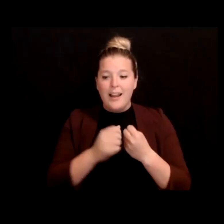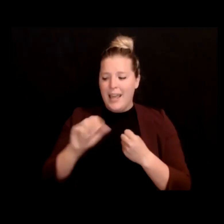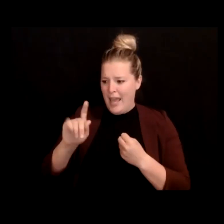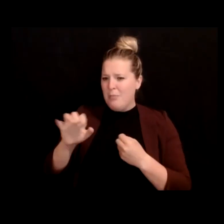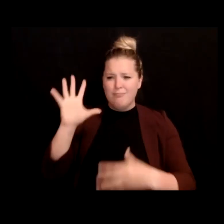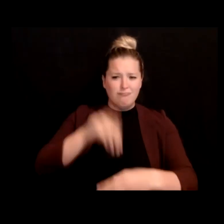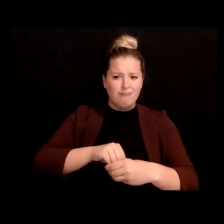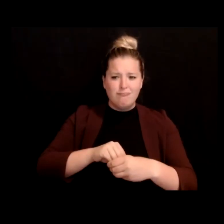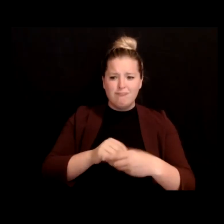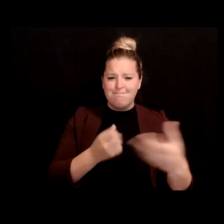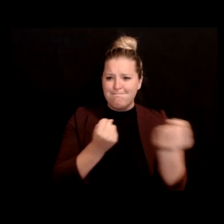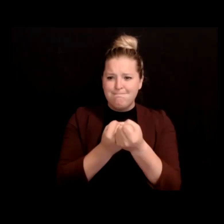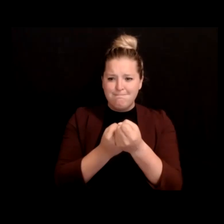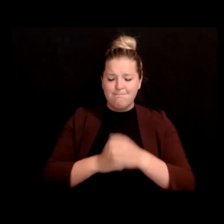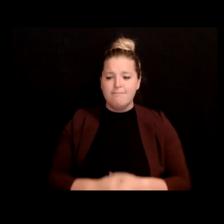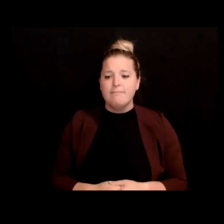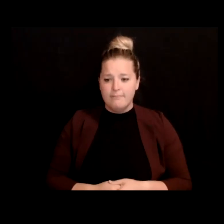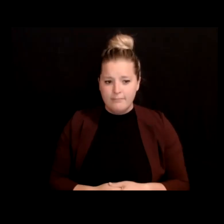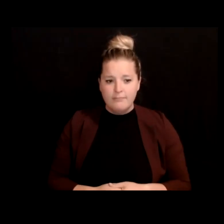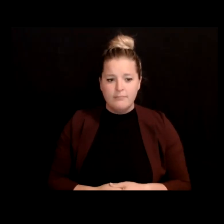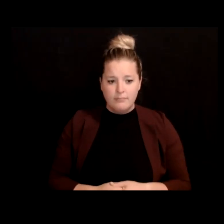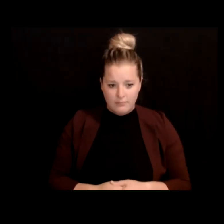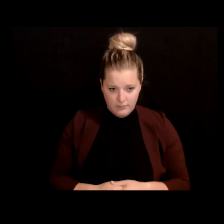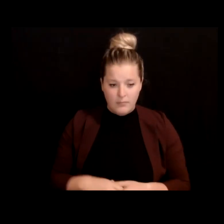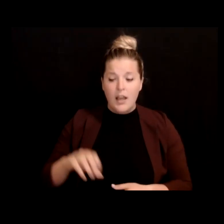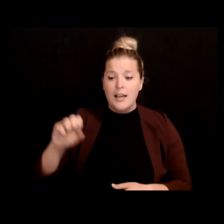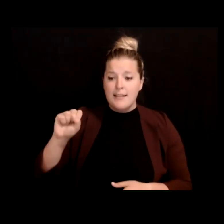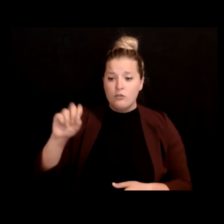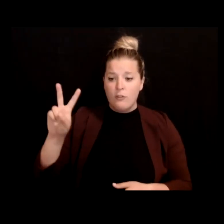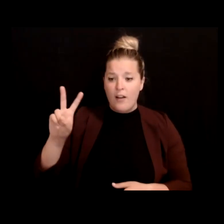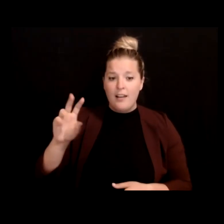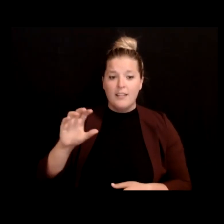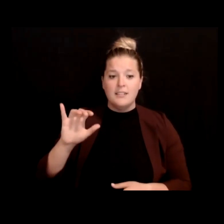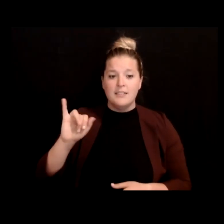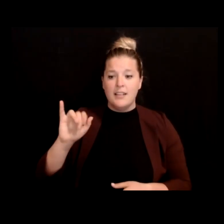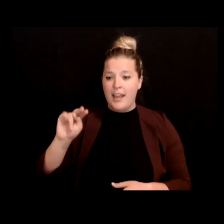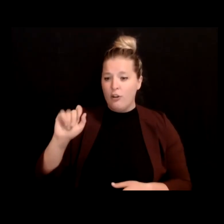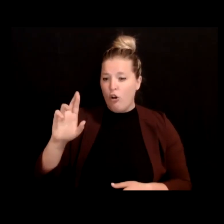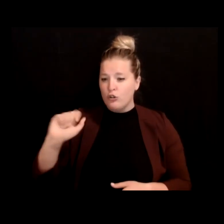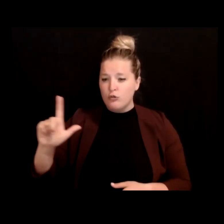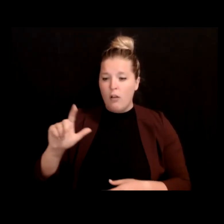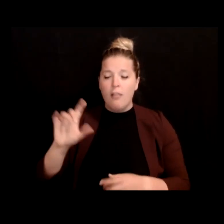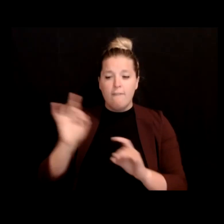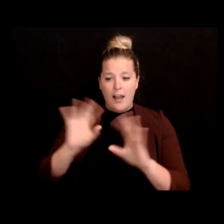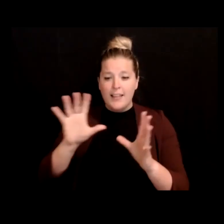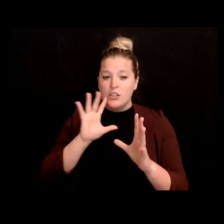state. The ways in which sexual violence and carceral violence are inseparable and deeply